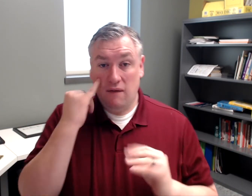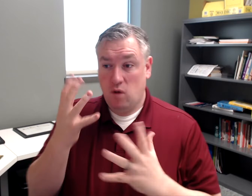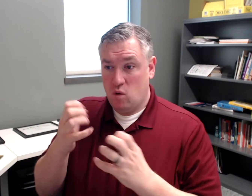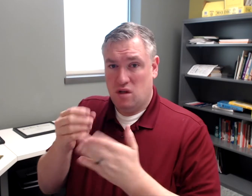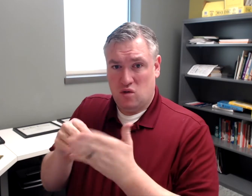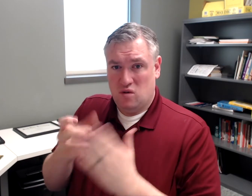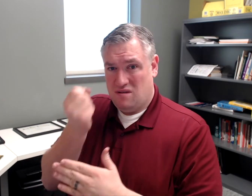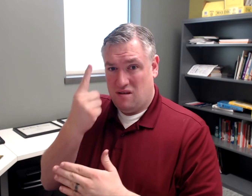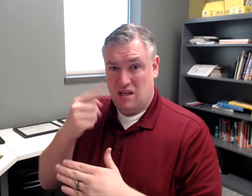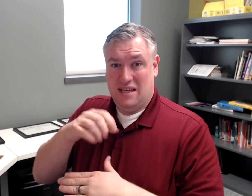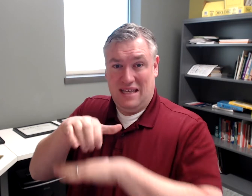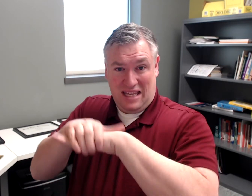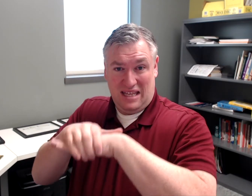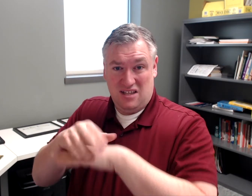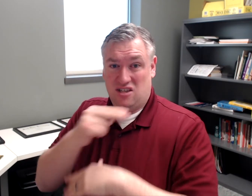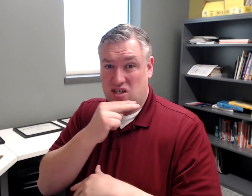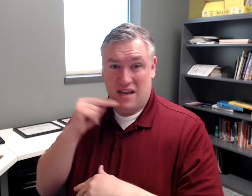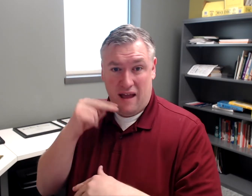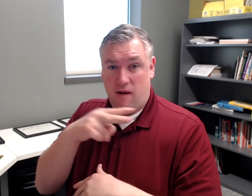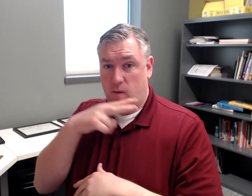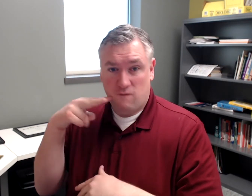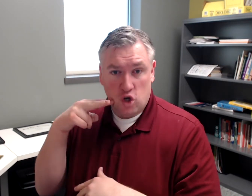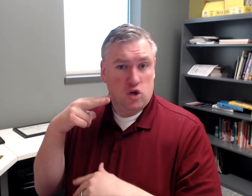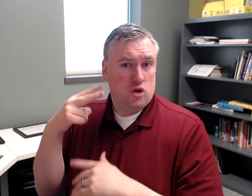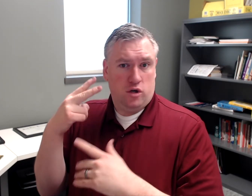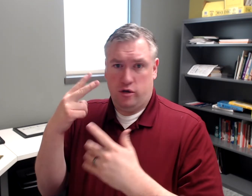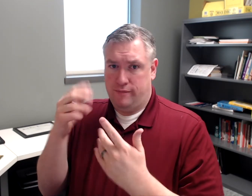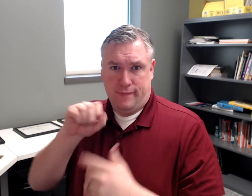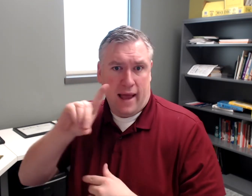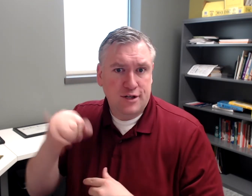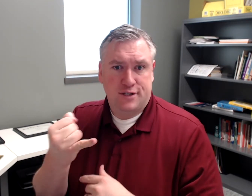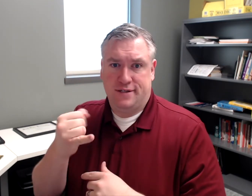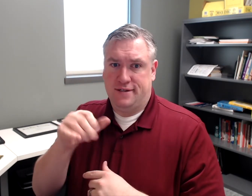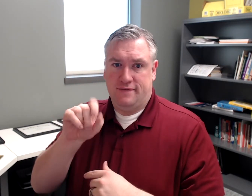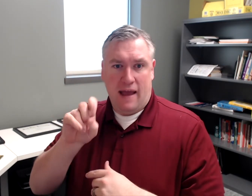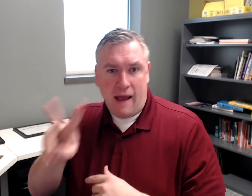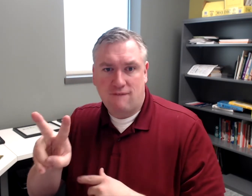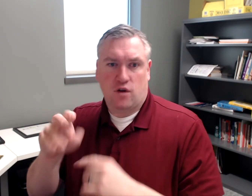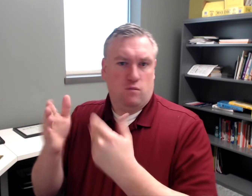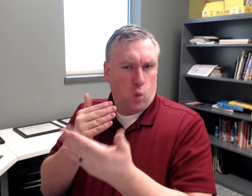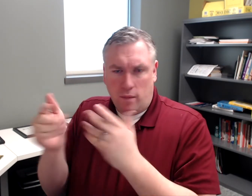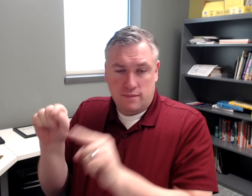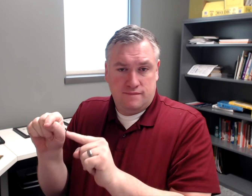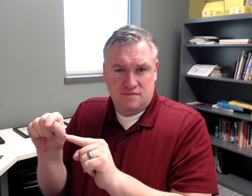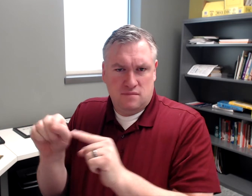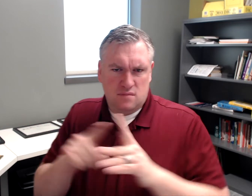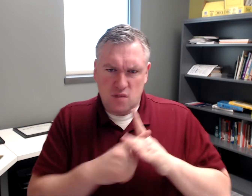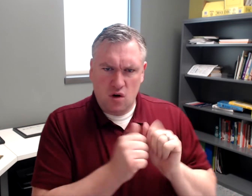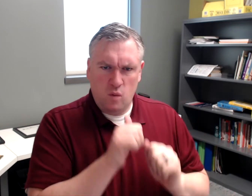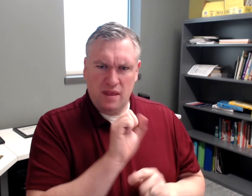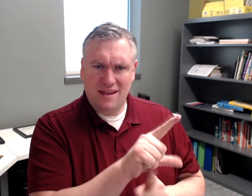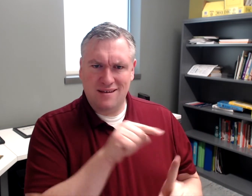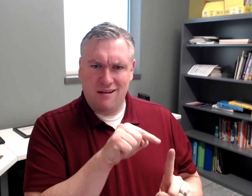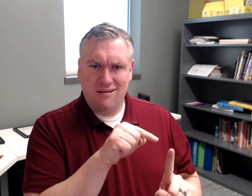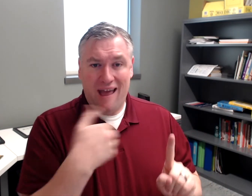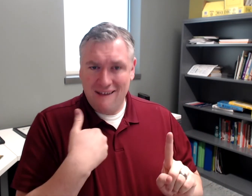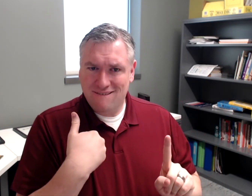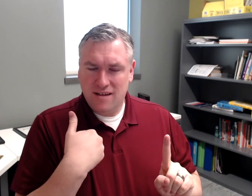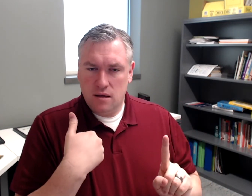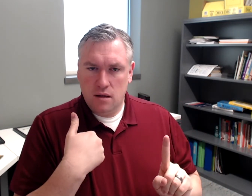to start with ASL instruction. For students to understand English nouns, verbs, adjectives, adverbs, or whatever, we need to